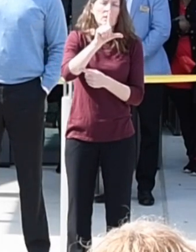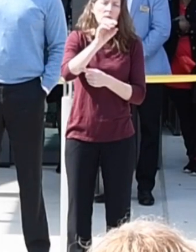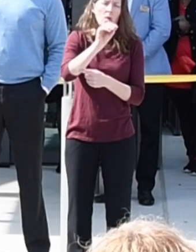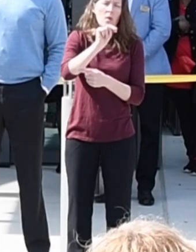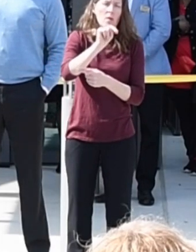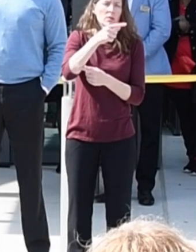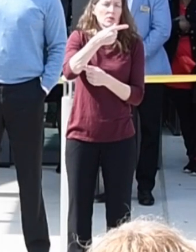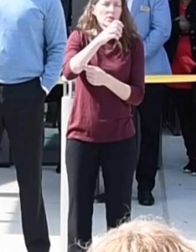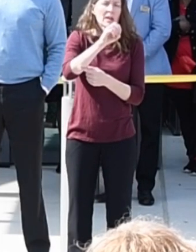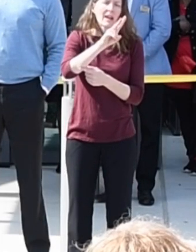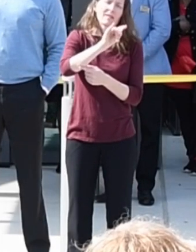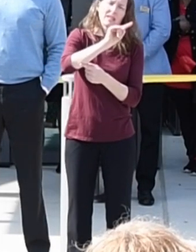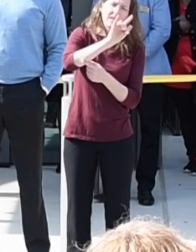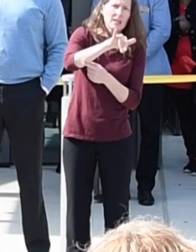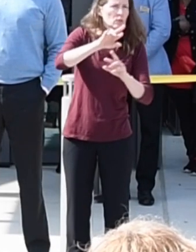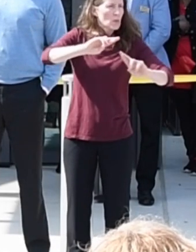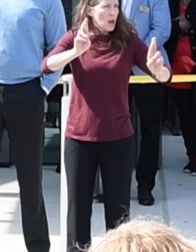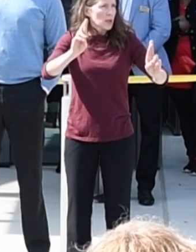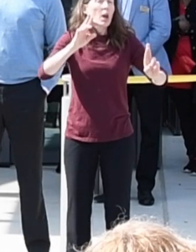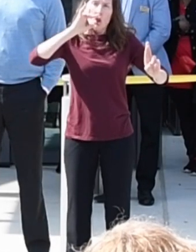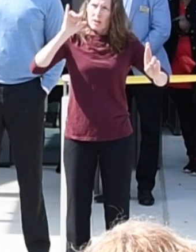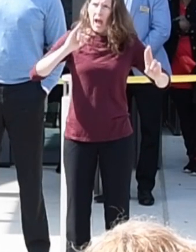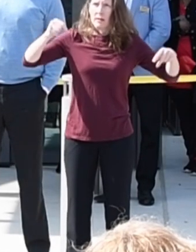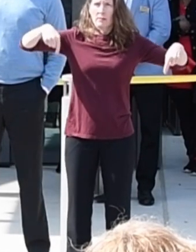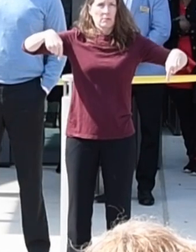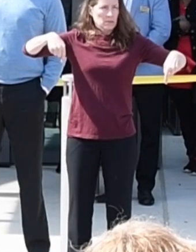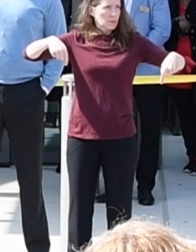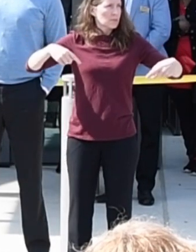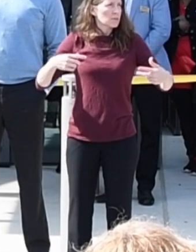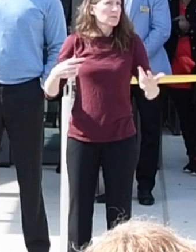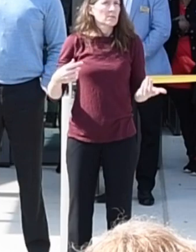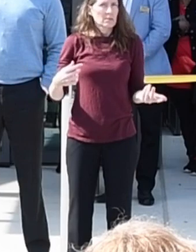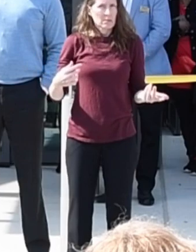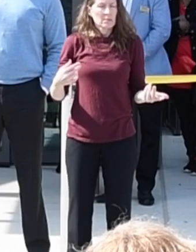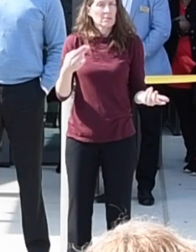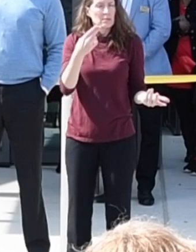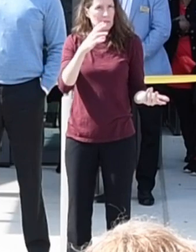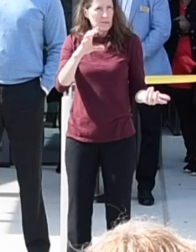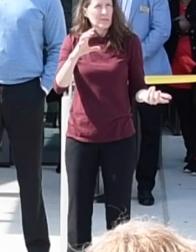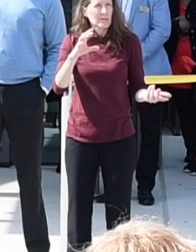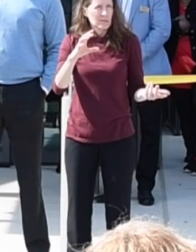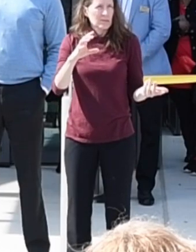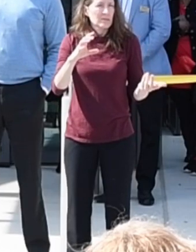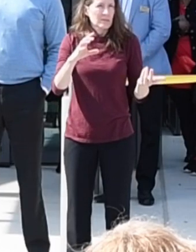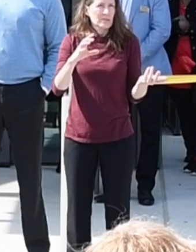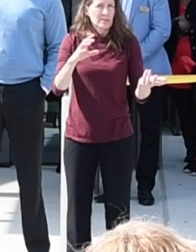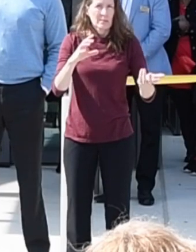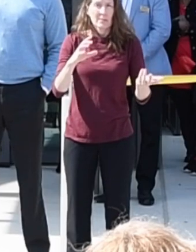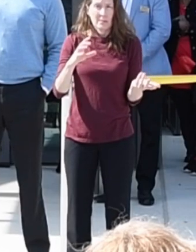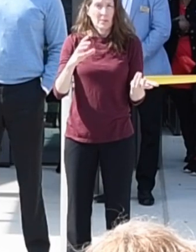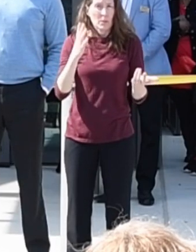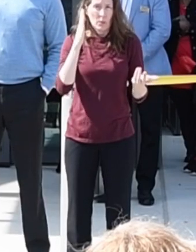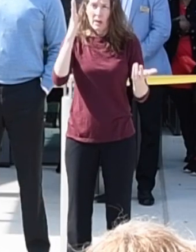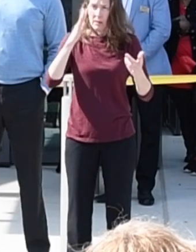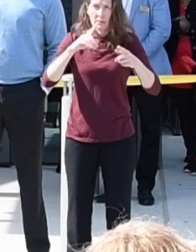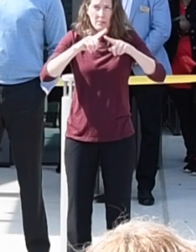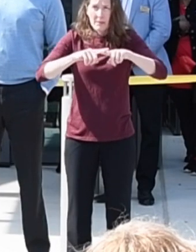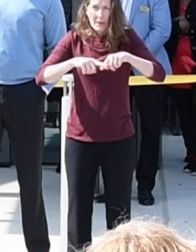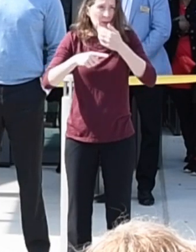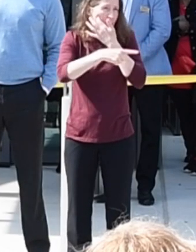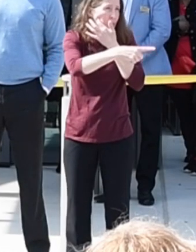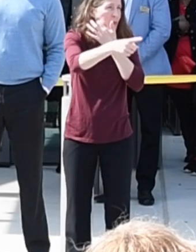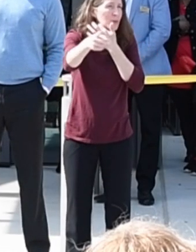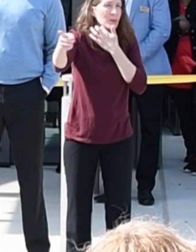longevity-ready looks like. And we will be turning to all of you in this county